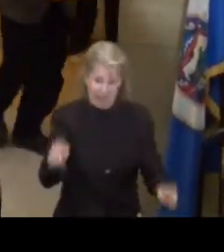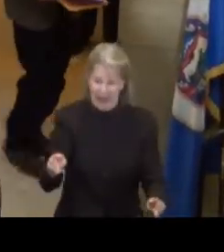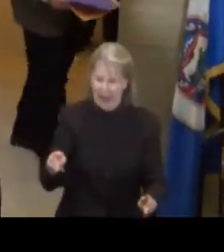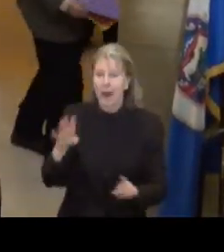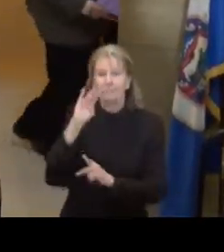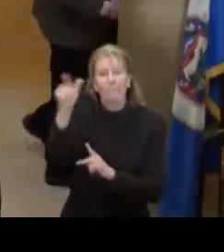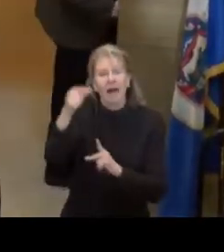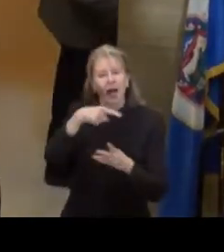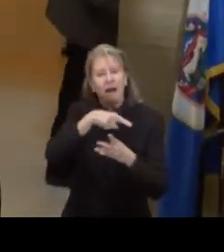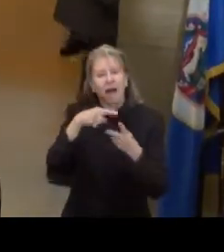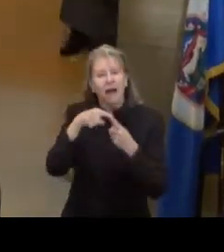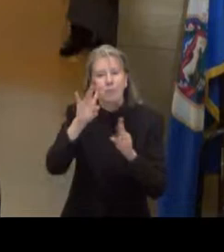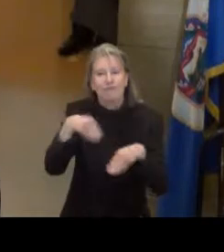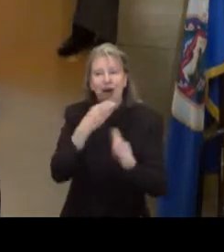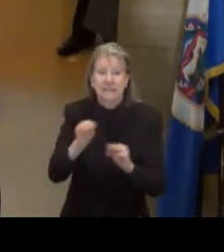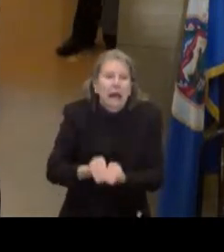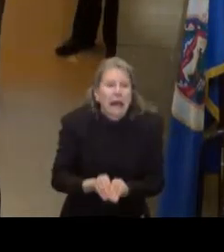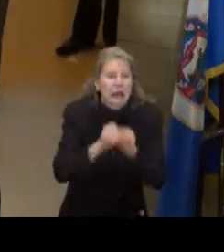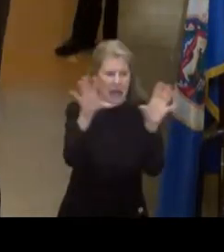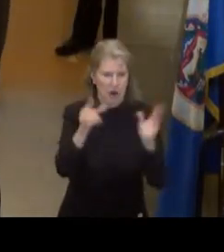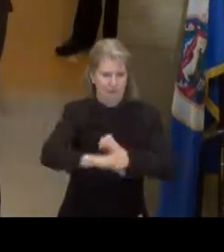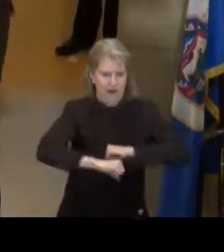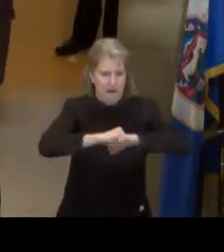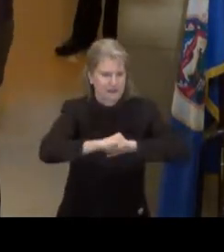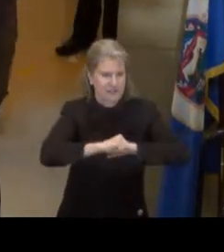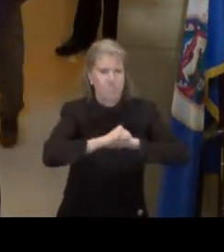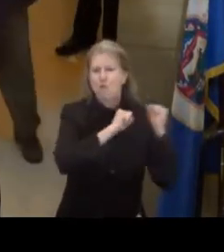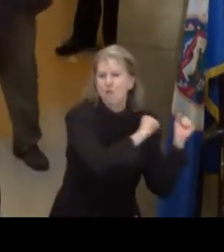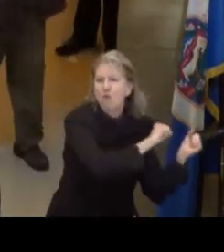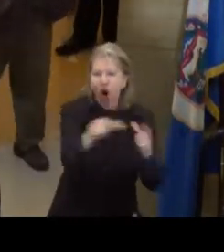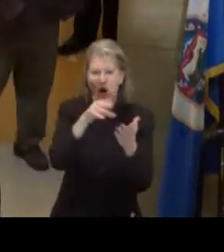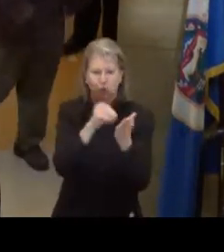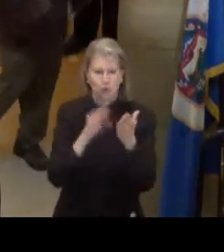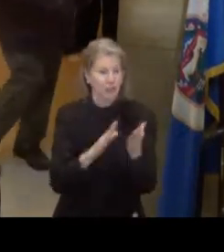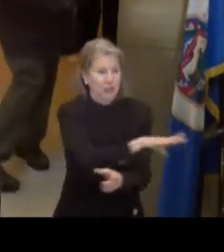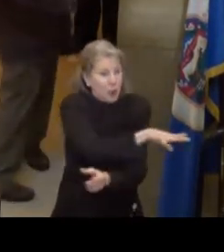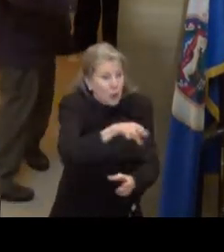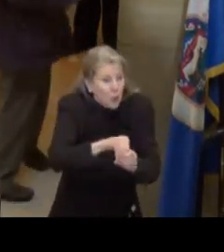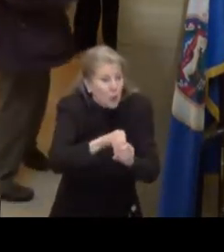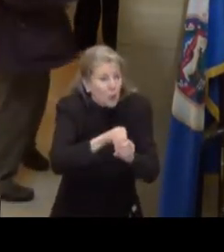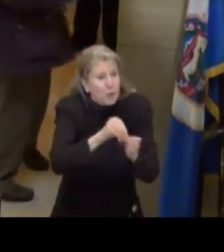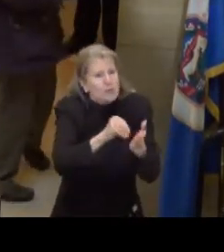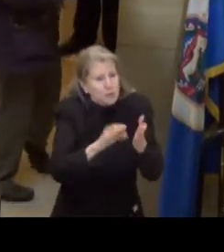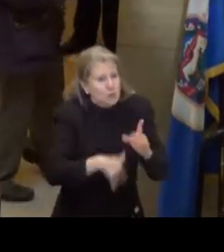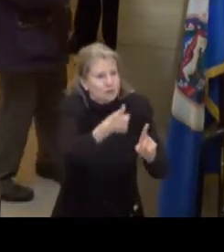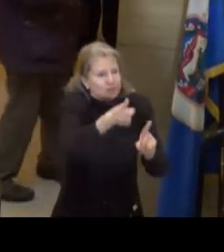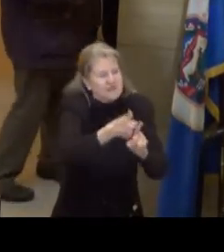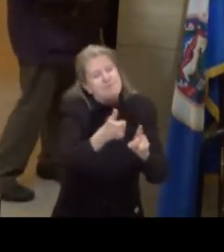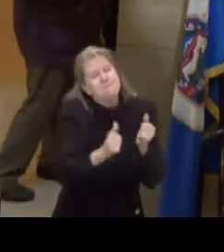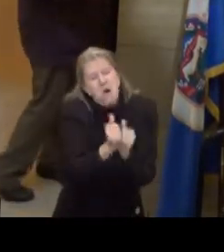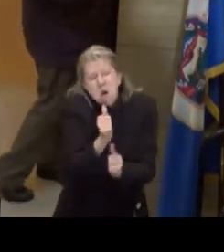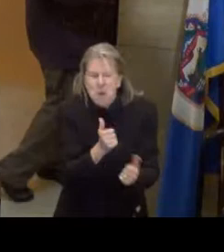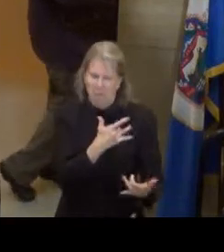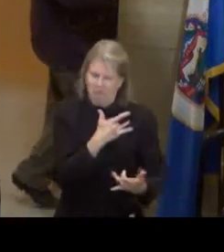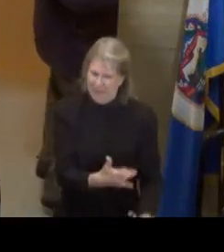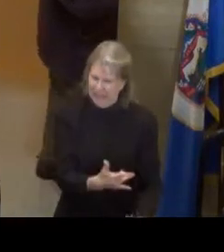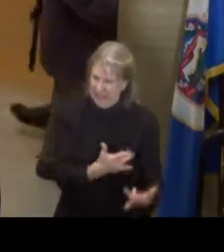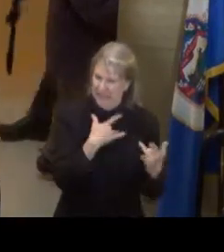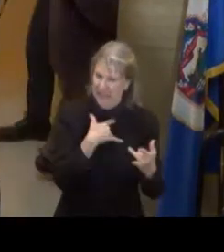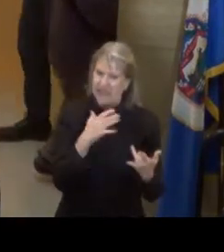bill provides clear protection for all students, including kids who are most likely to be bullied because of